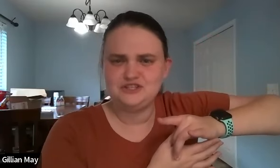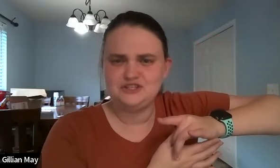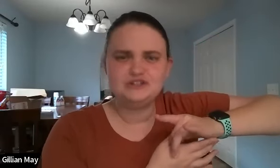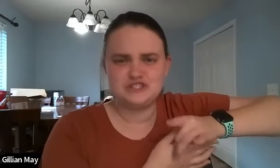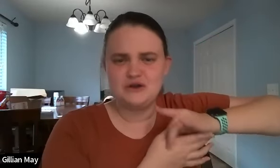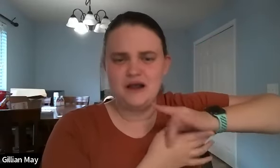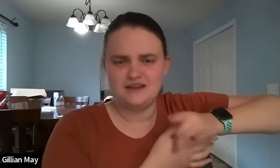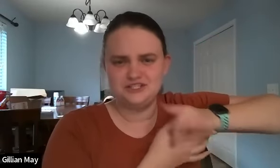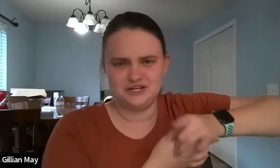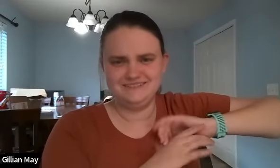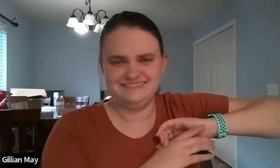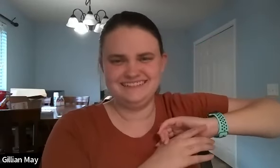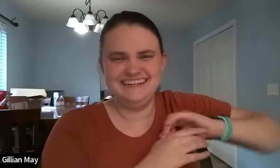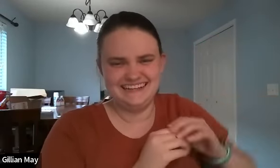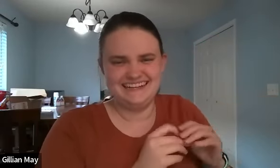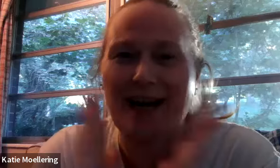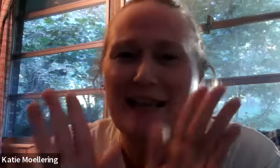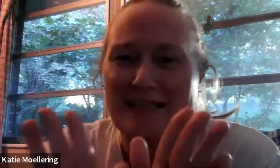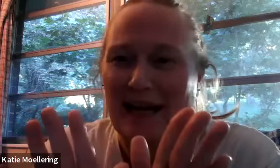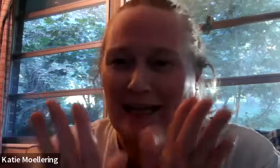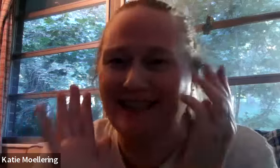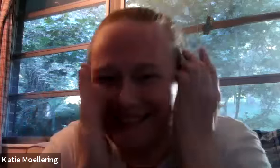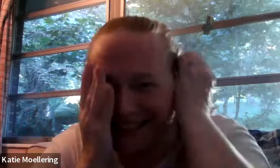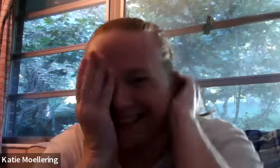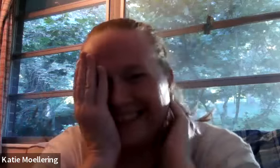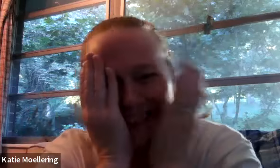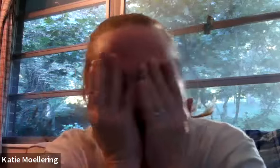looked so unsure. I hate this word. I hate that sign.